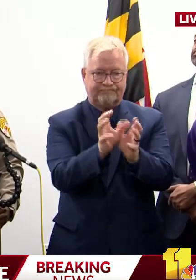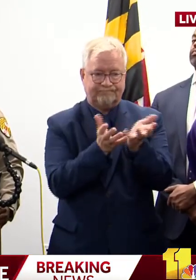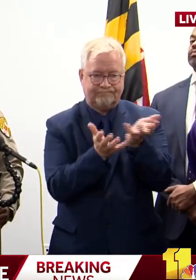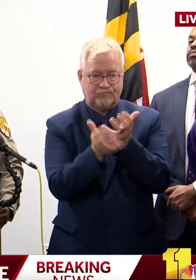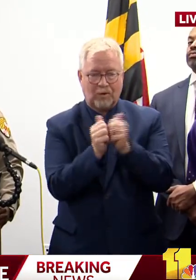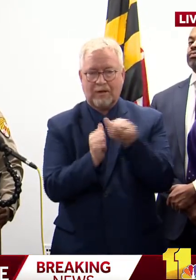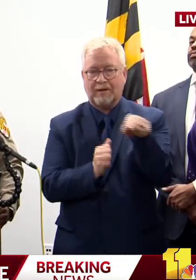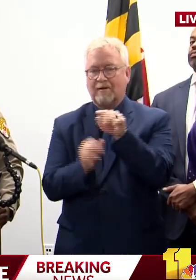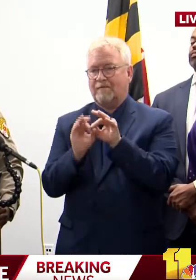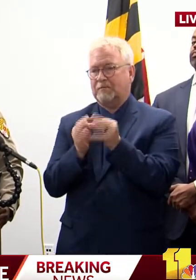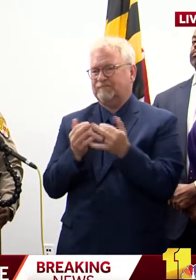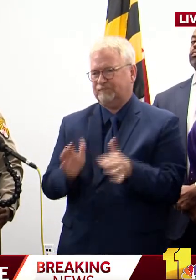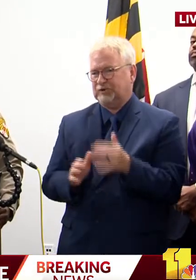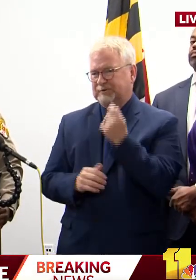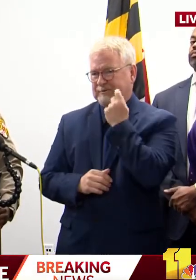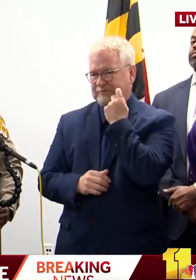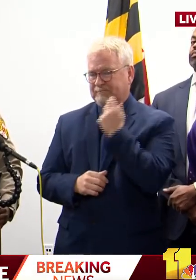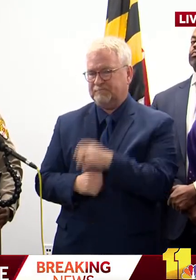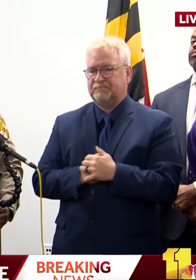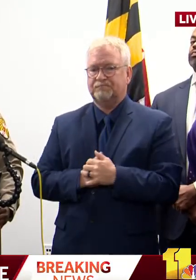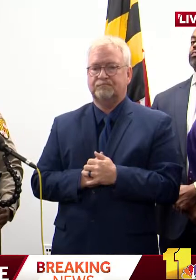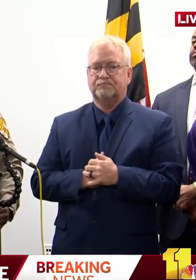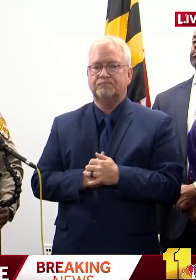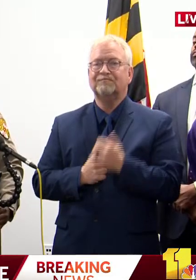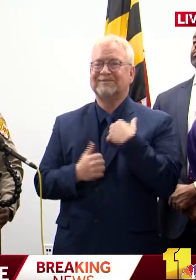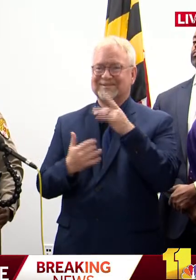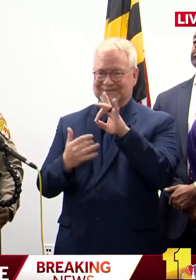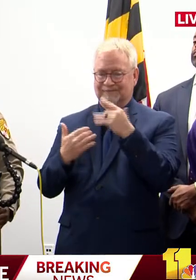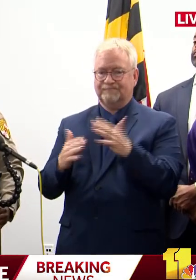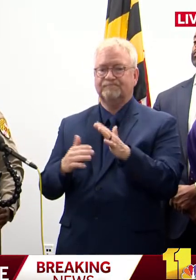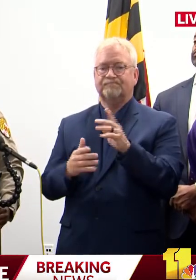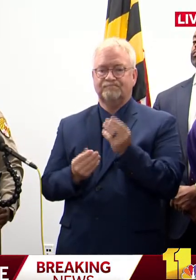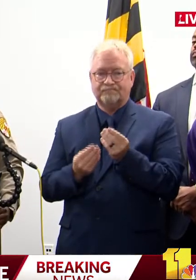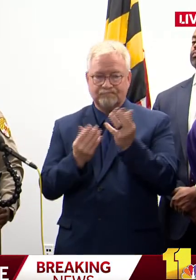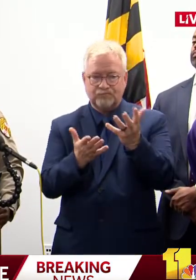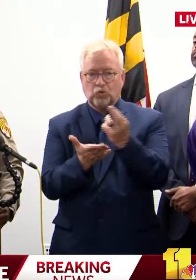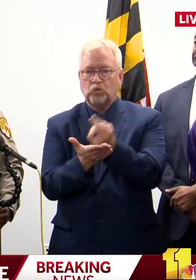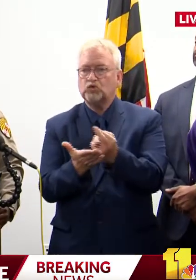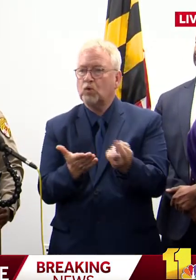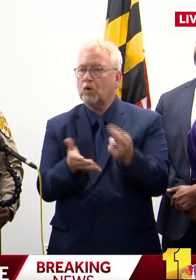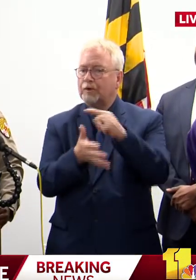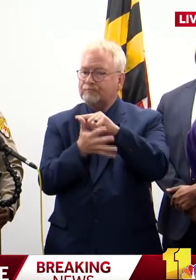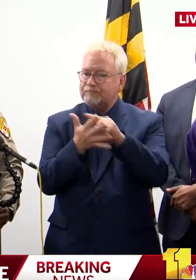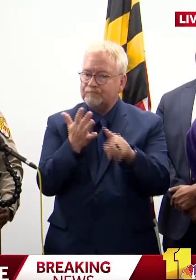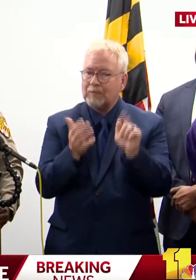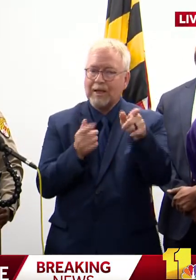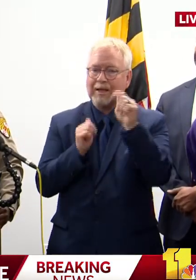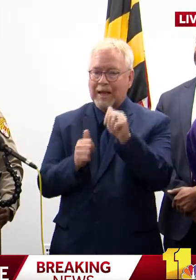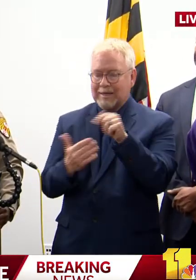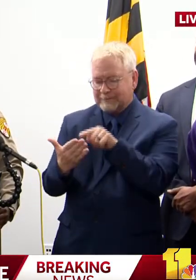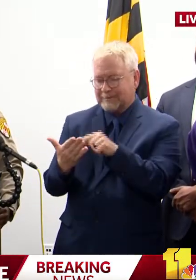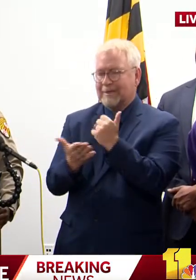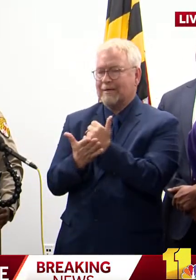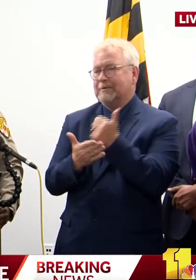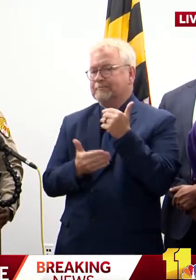Knowing the gravity of this, we provided them with a list of resources that they can refer to and refer their friends and family to.